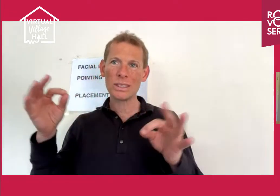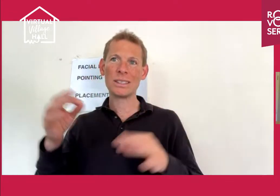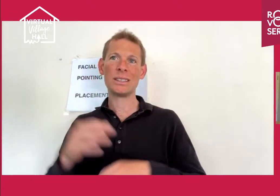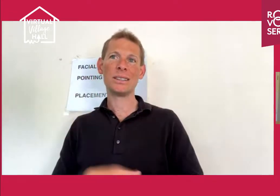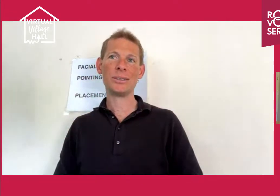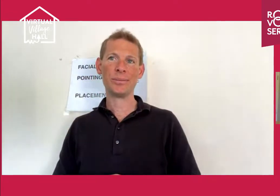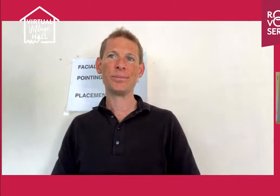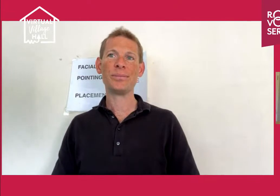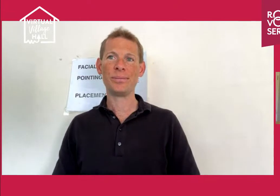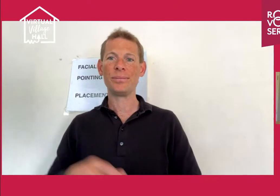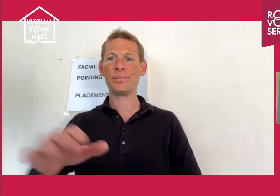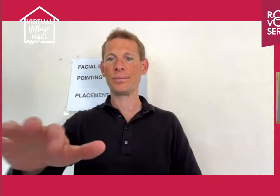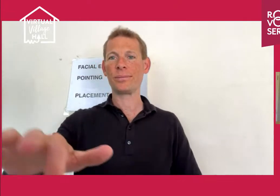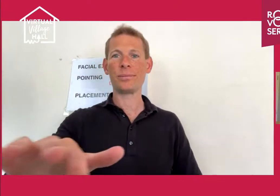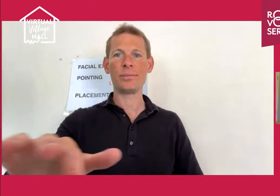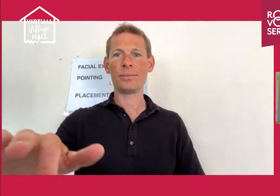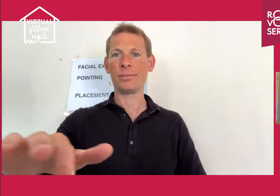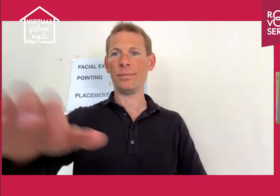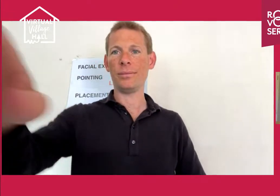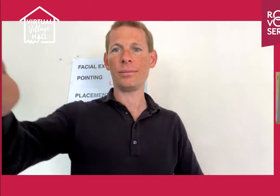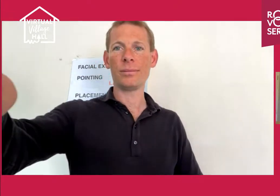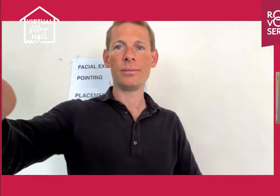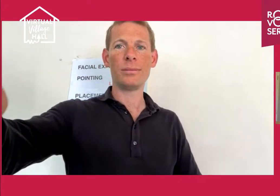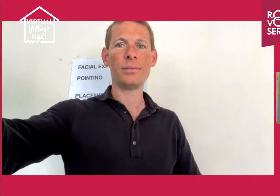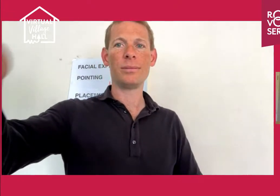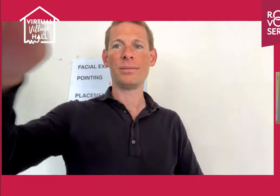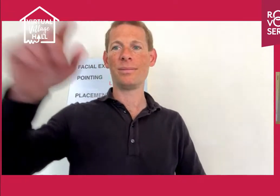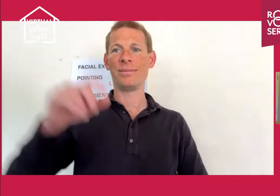She also talked about language, about linguistics.